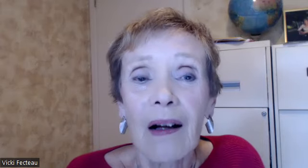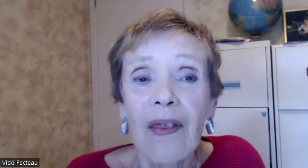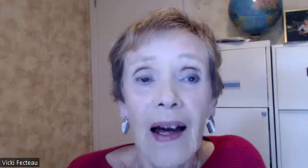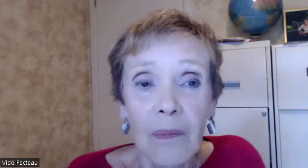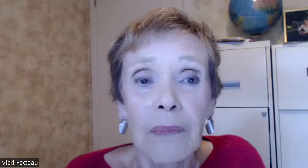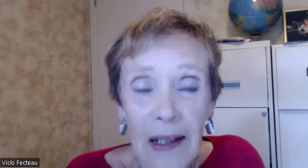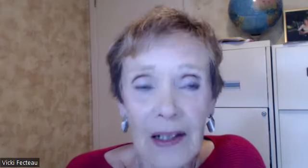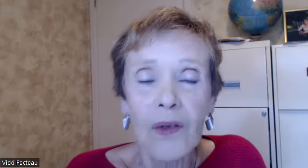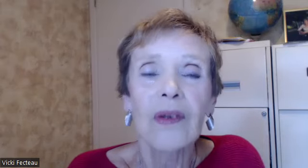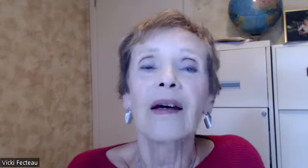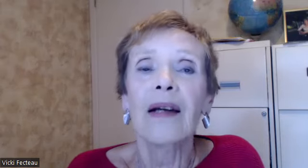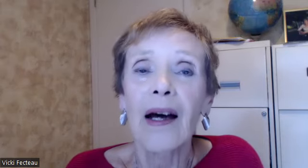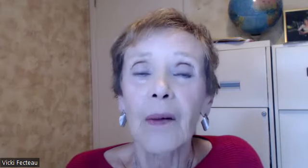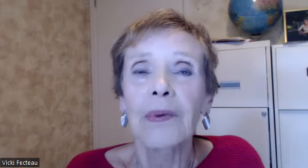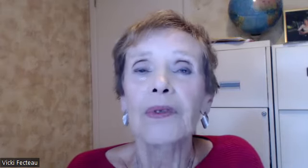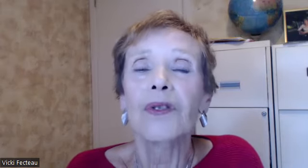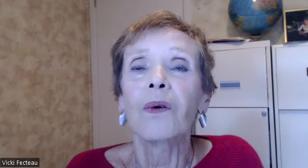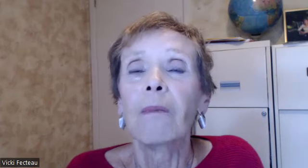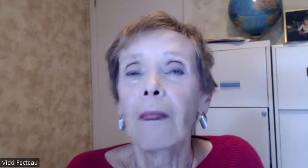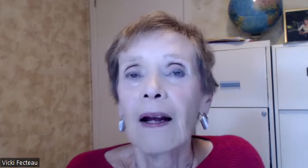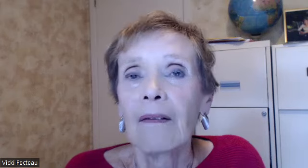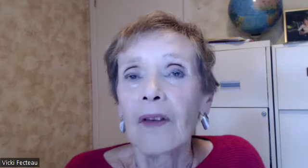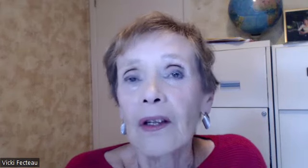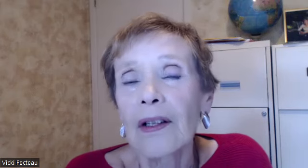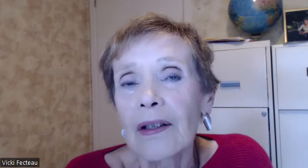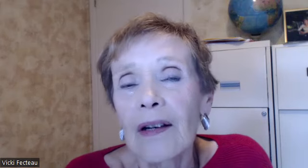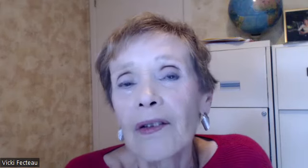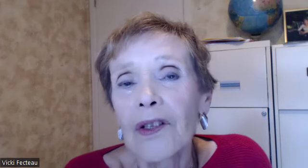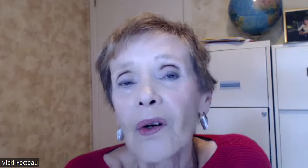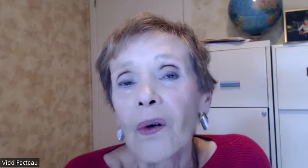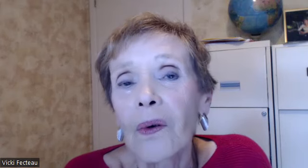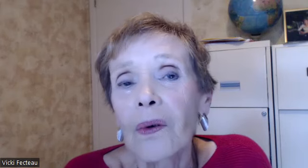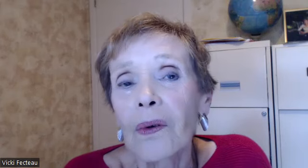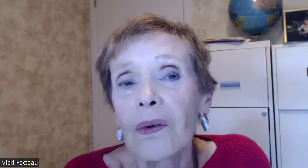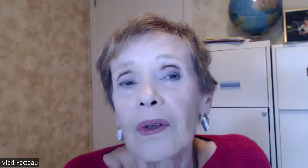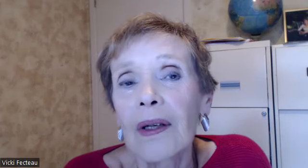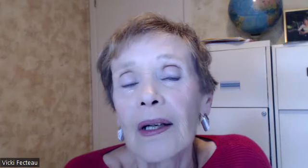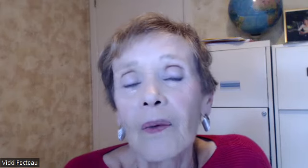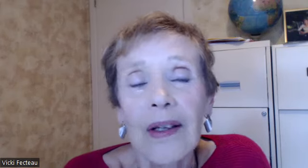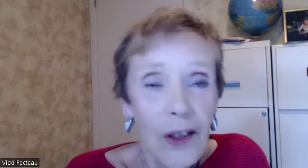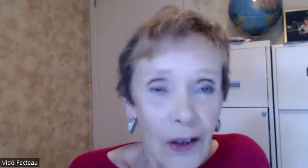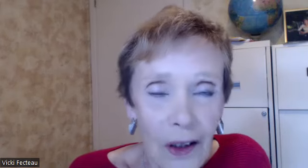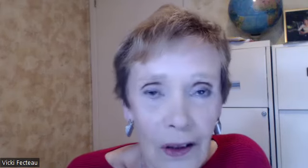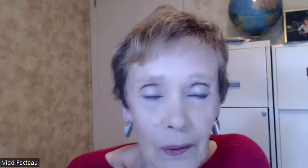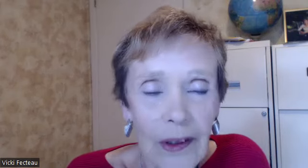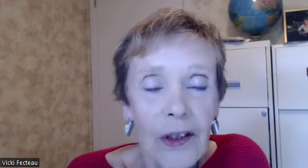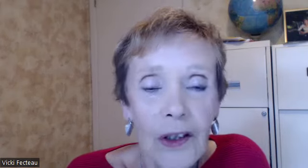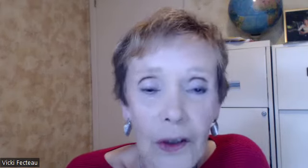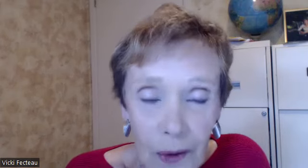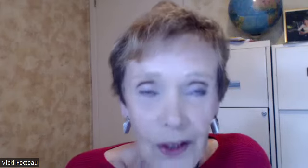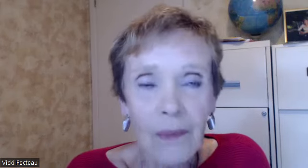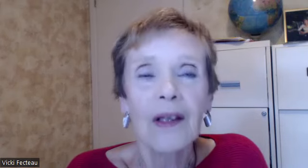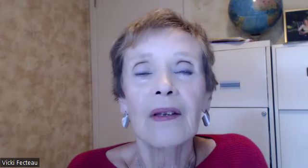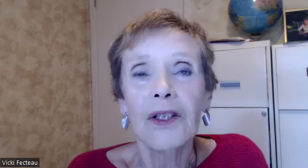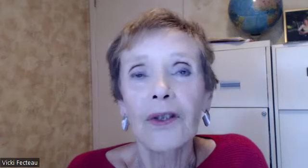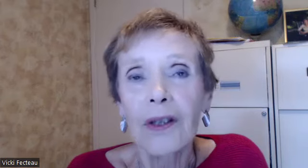on that bus when that happened. So you never know when you can learn, when you can use something that you